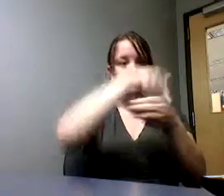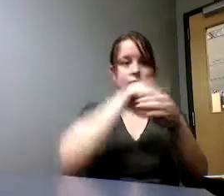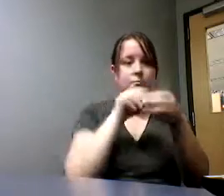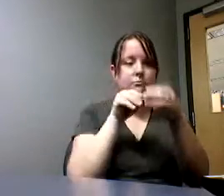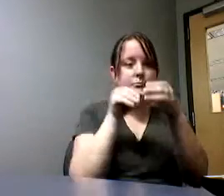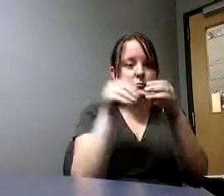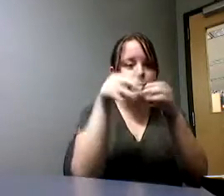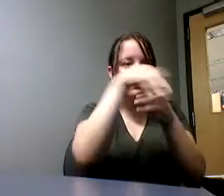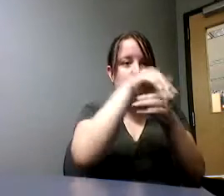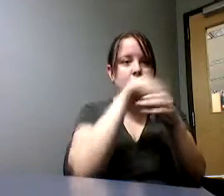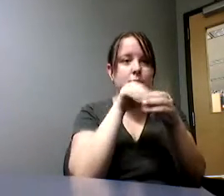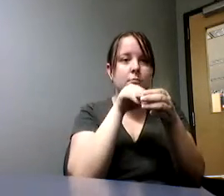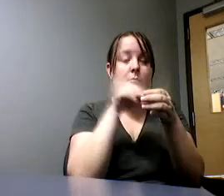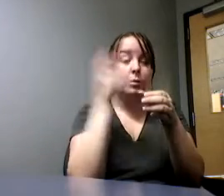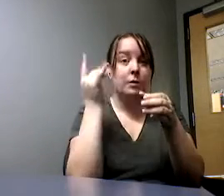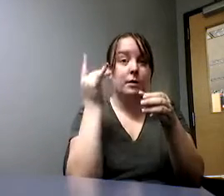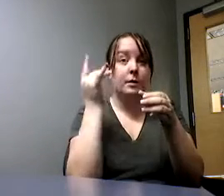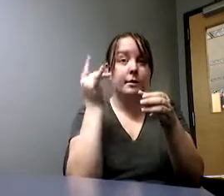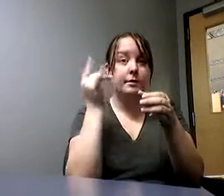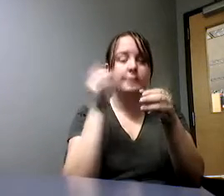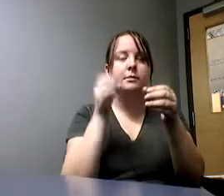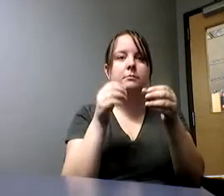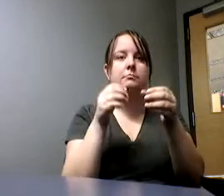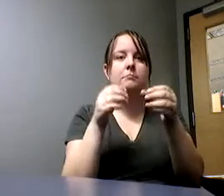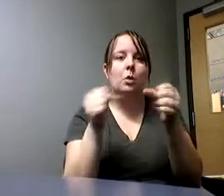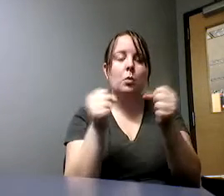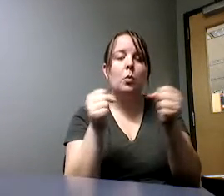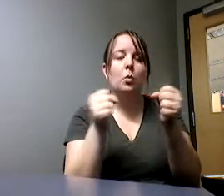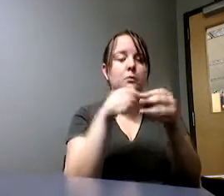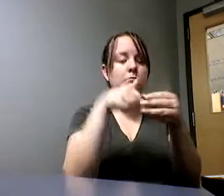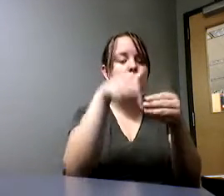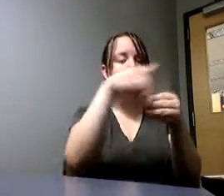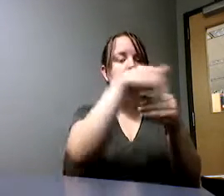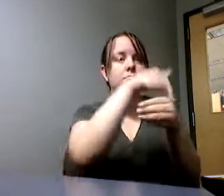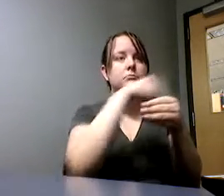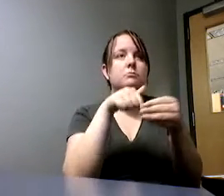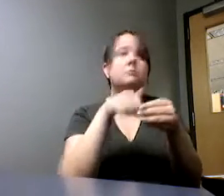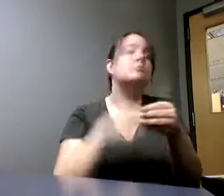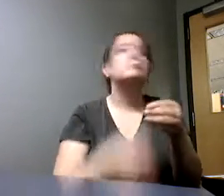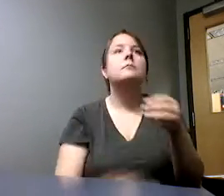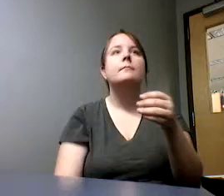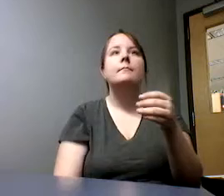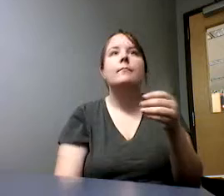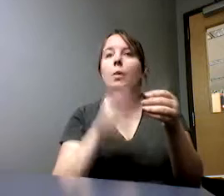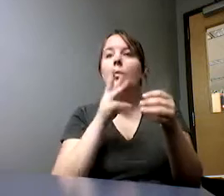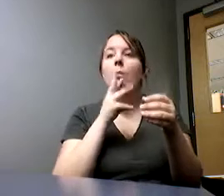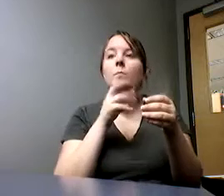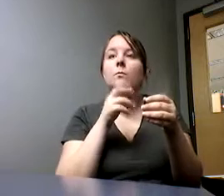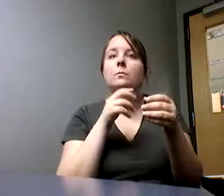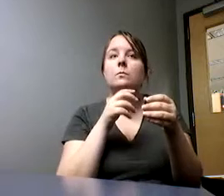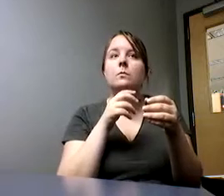Because it's cooler. And what's that do to the air around the Pepsi can? It cools it, and the water vapor in that air around the Pepsi